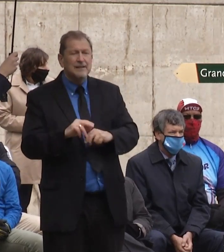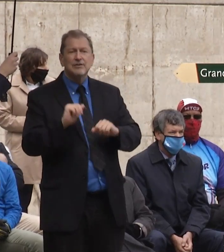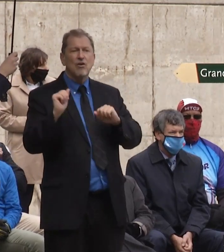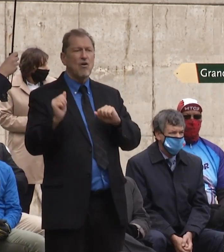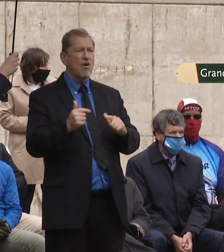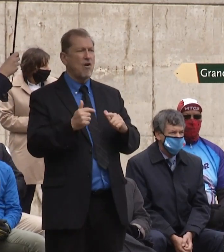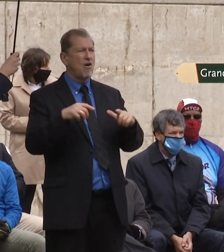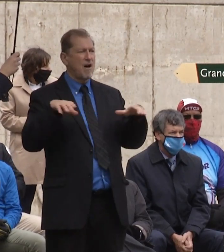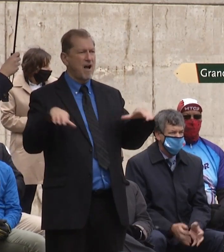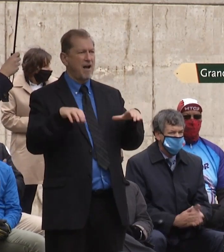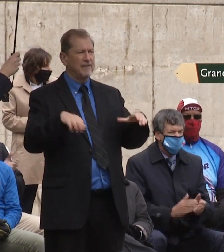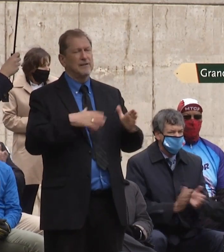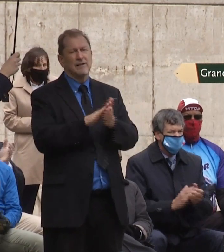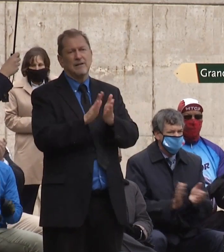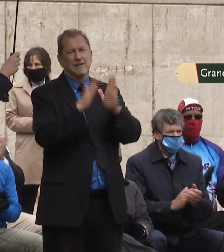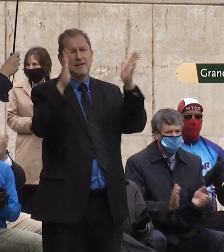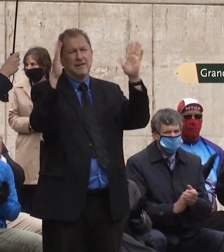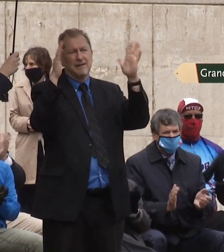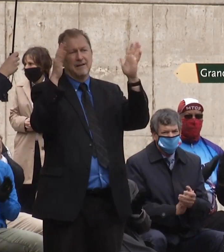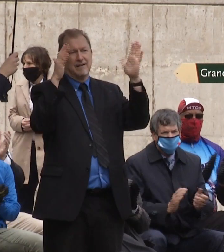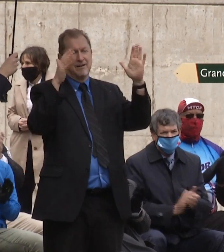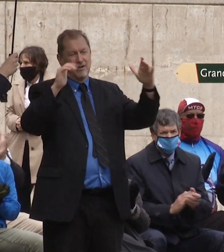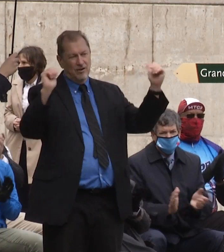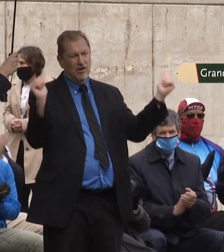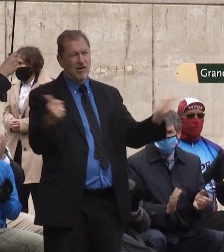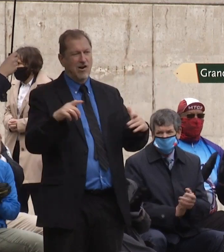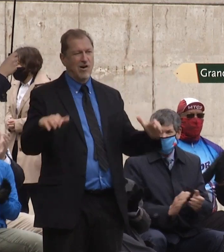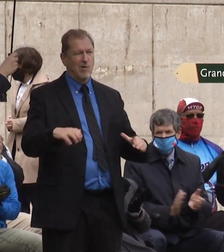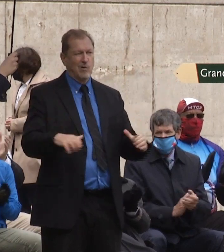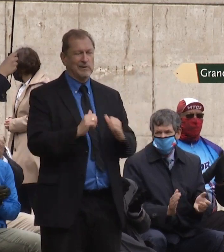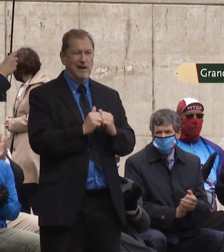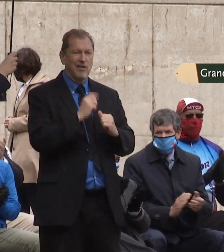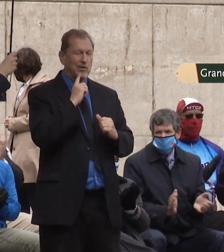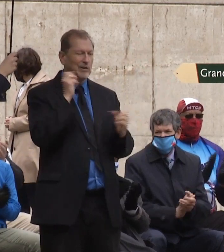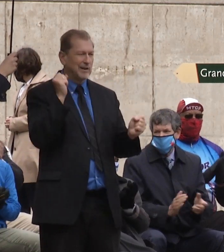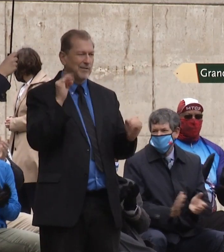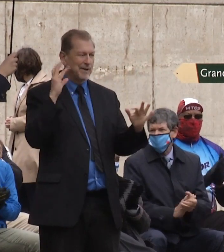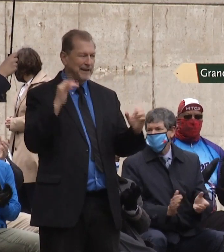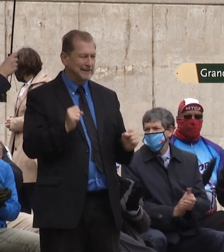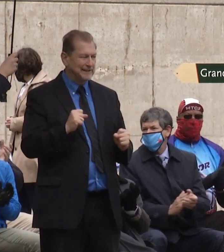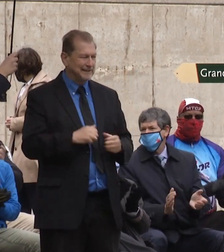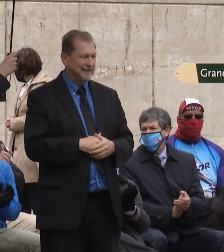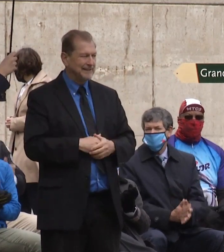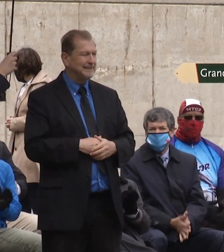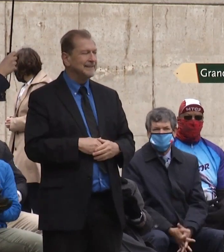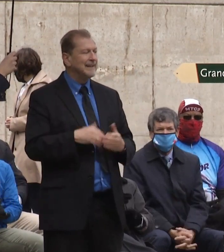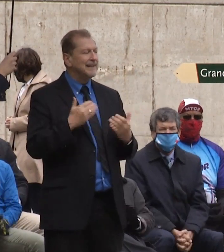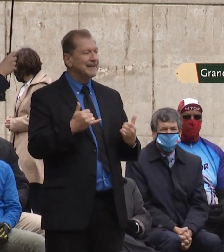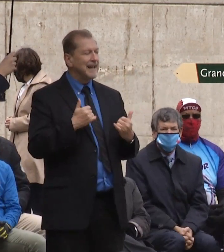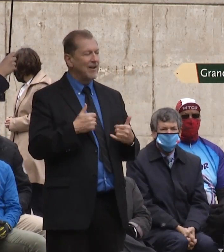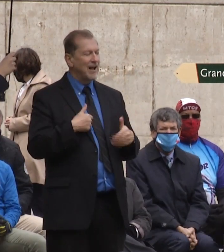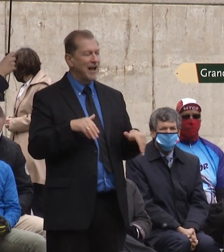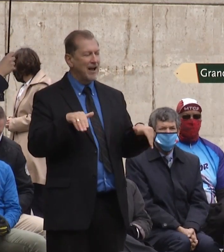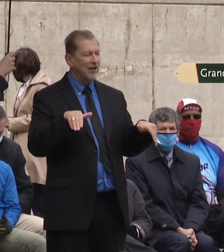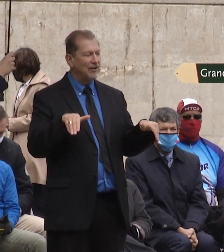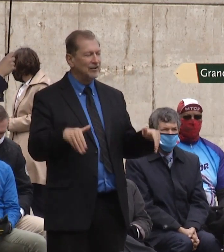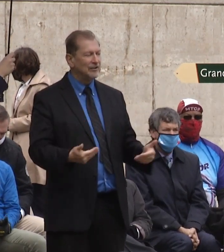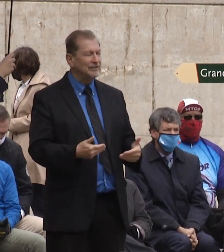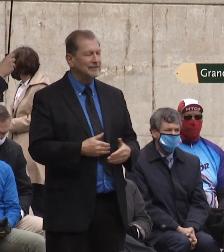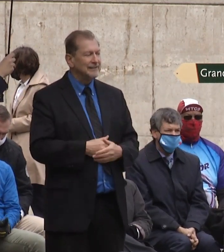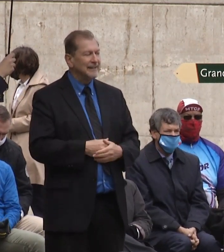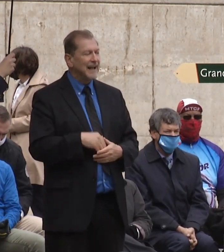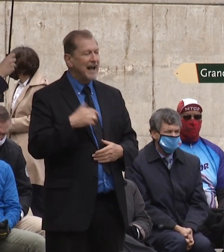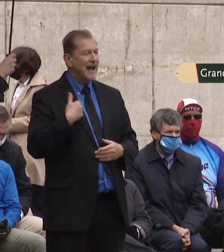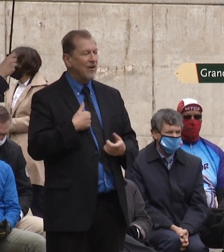effort, so thank you for everyone who pulled this off. Really amazing. So now I'd like to introduce our good friend